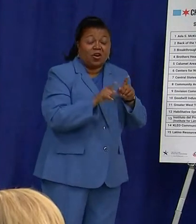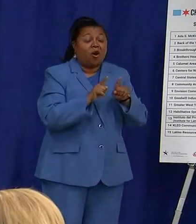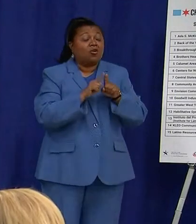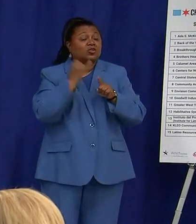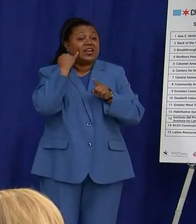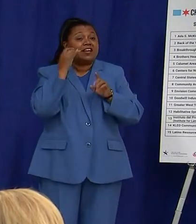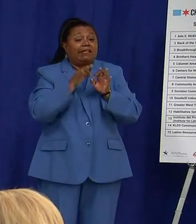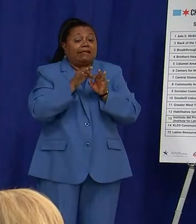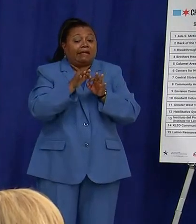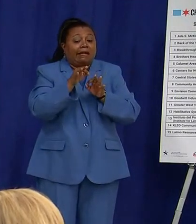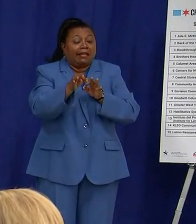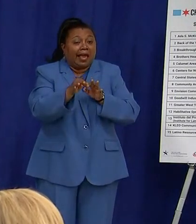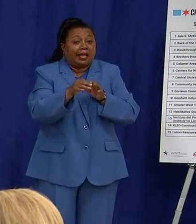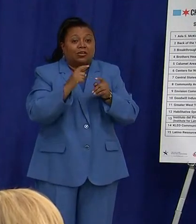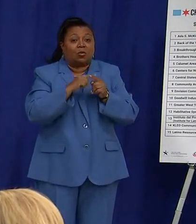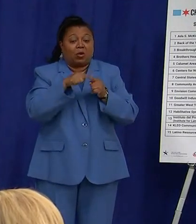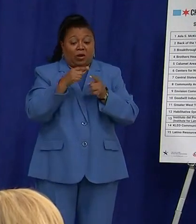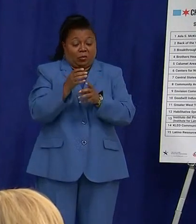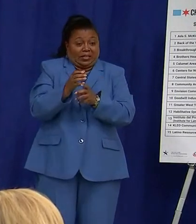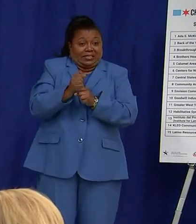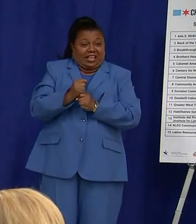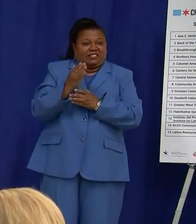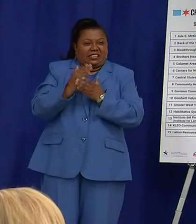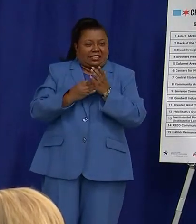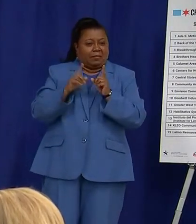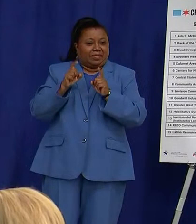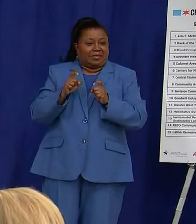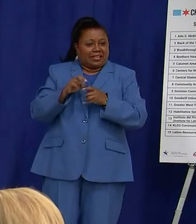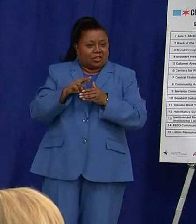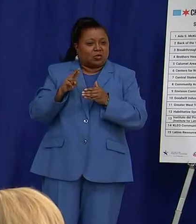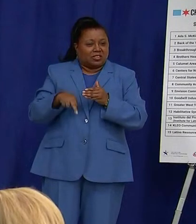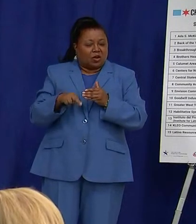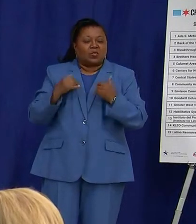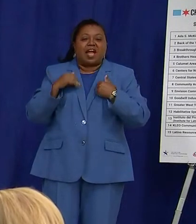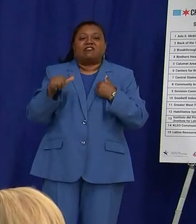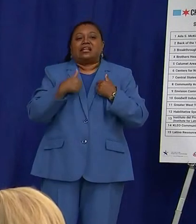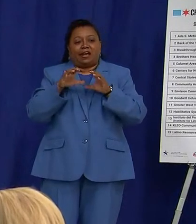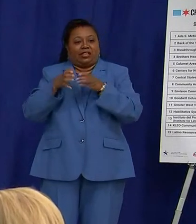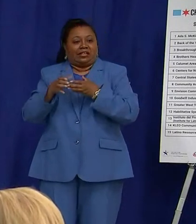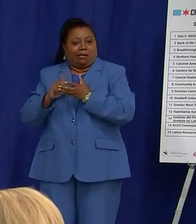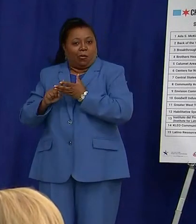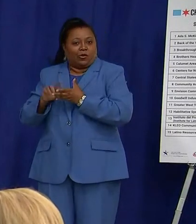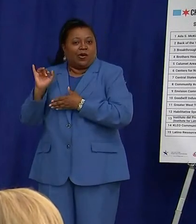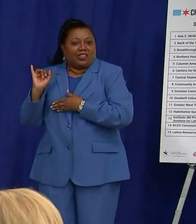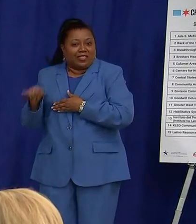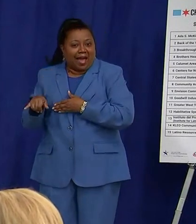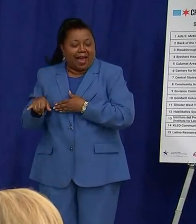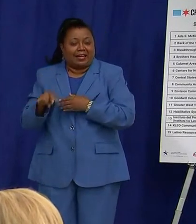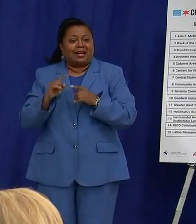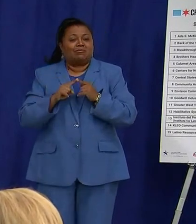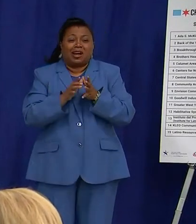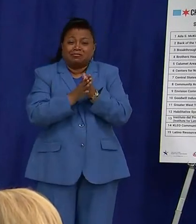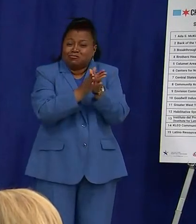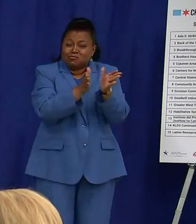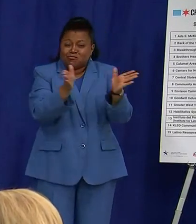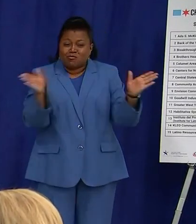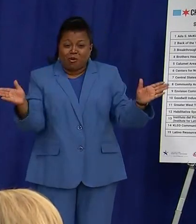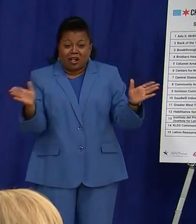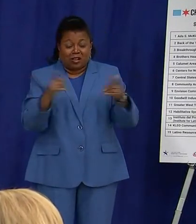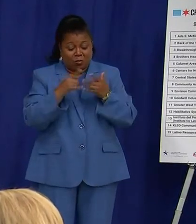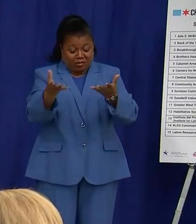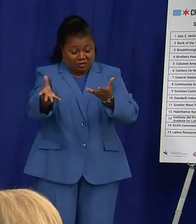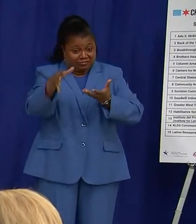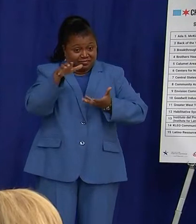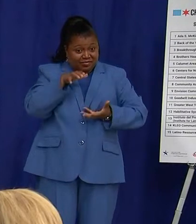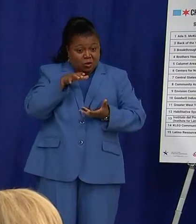Also, if there are delays in terms of when we are receiving some of those test results, we have another team that's working on that. But broadly, the ones that